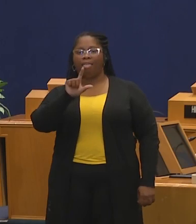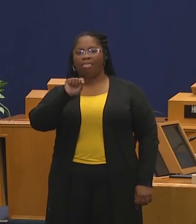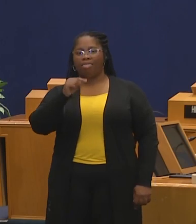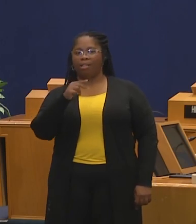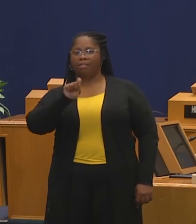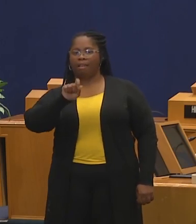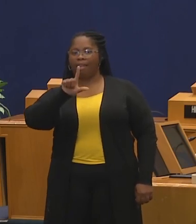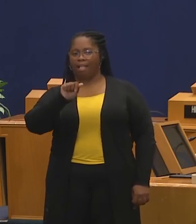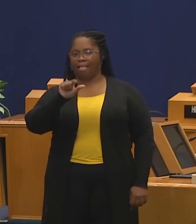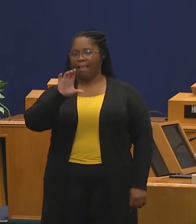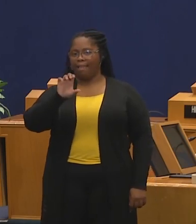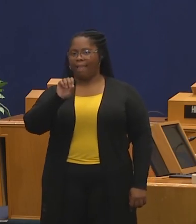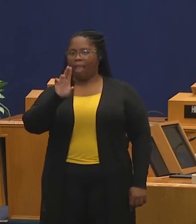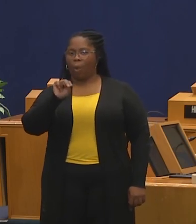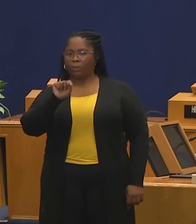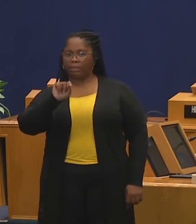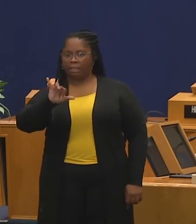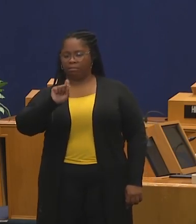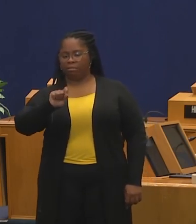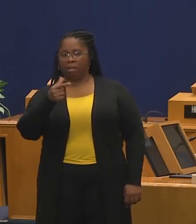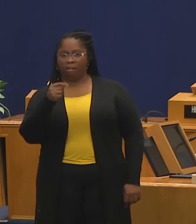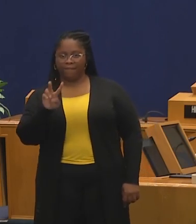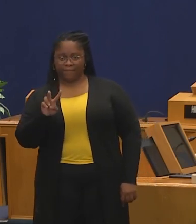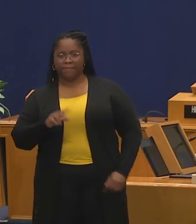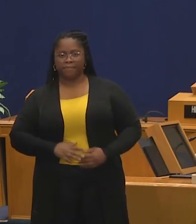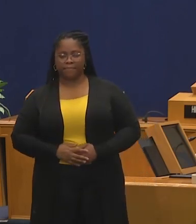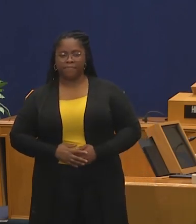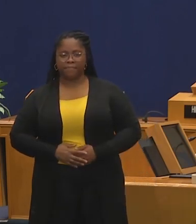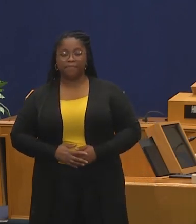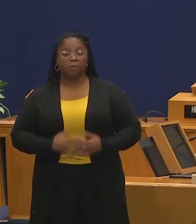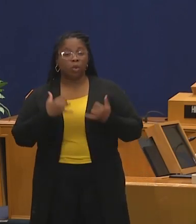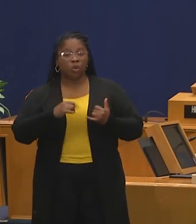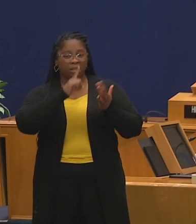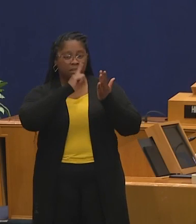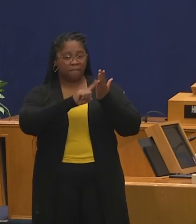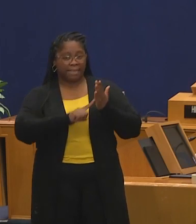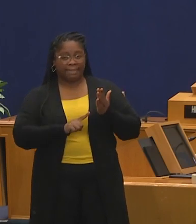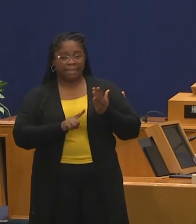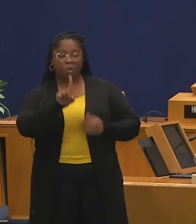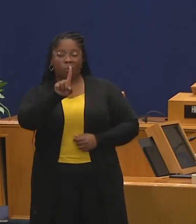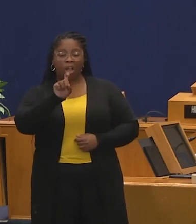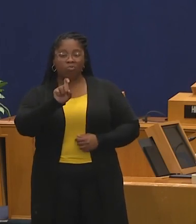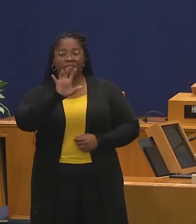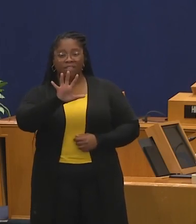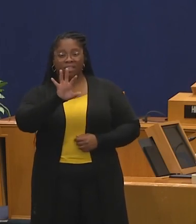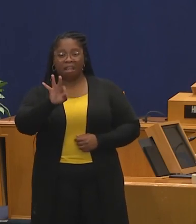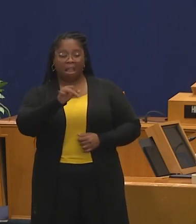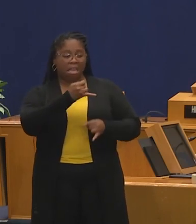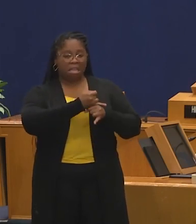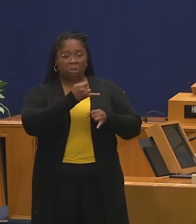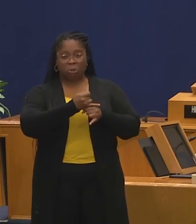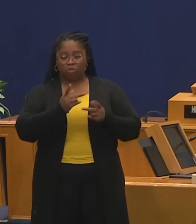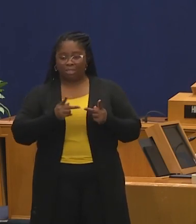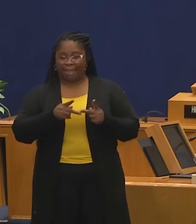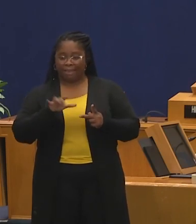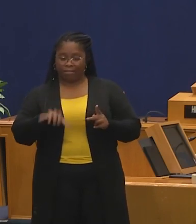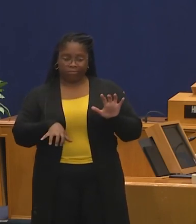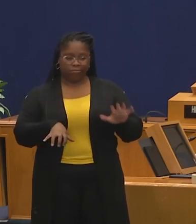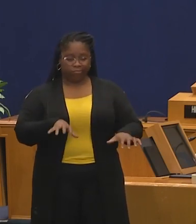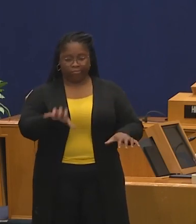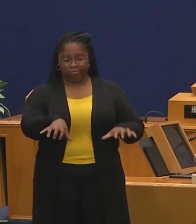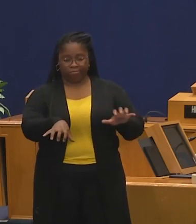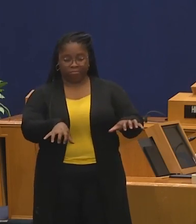publichealth.lacounty.gov. We currently are investigating 159 institutional settings with at least 1